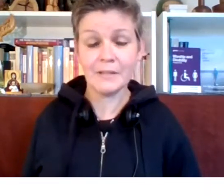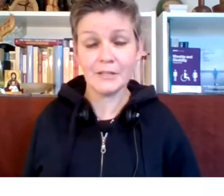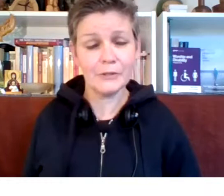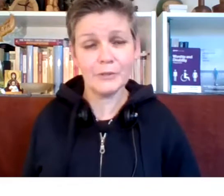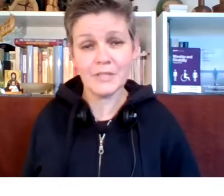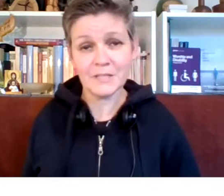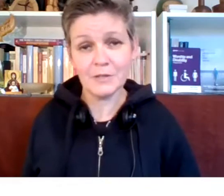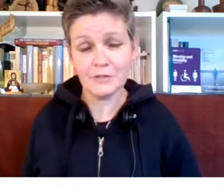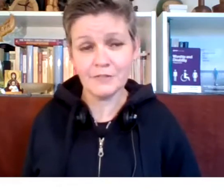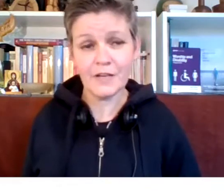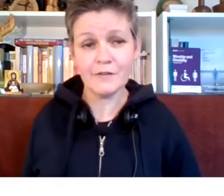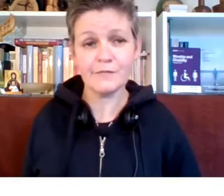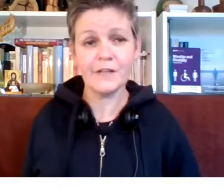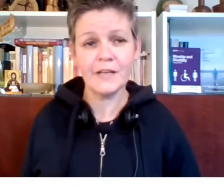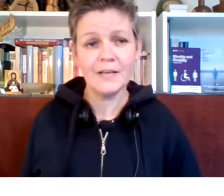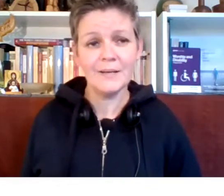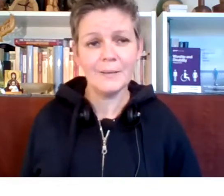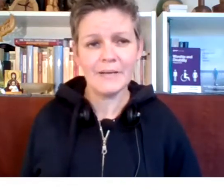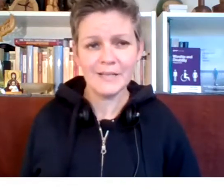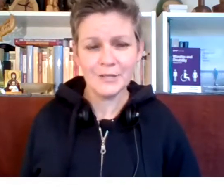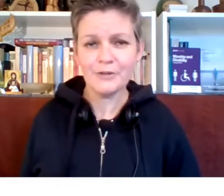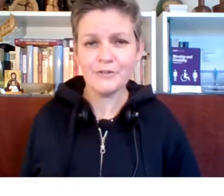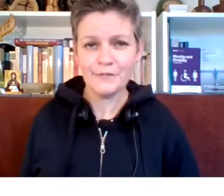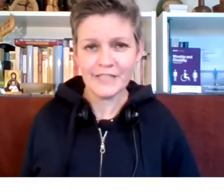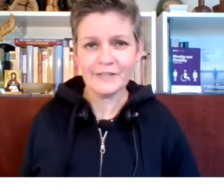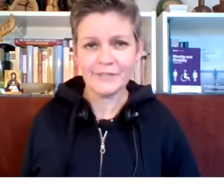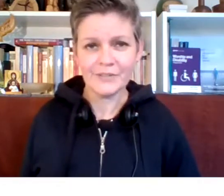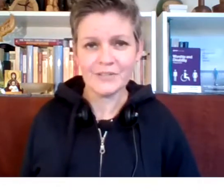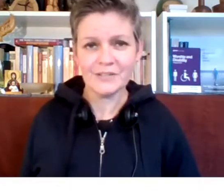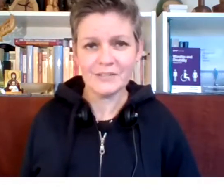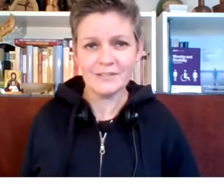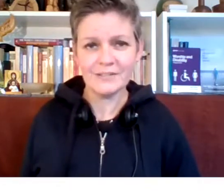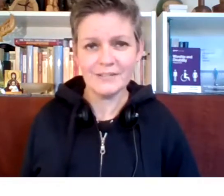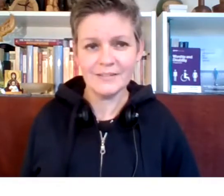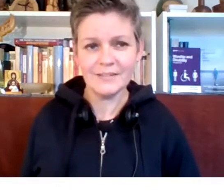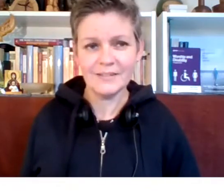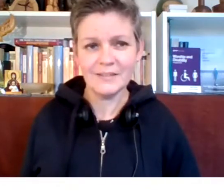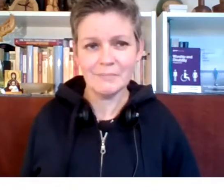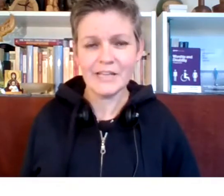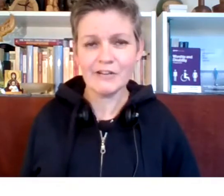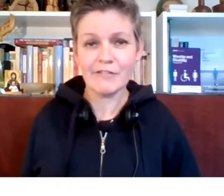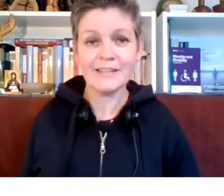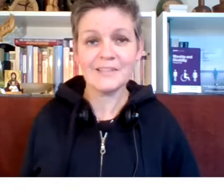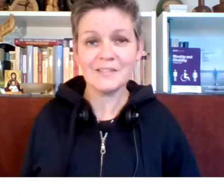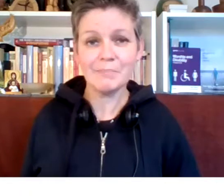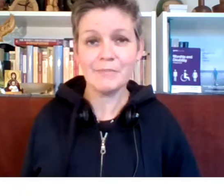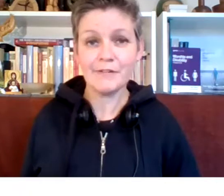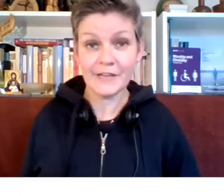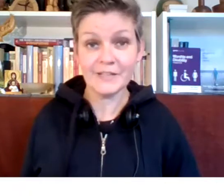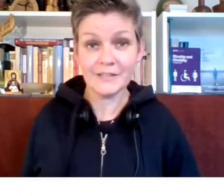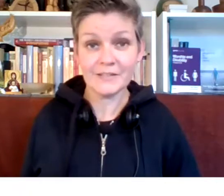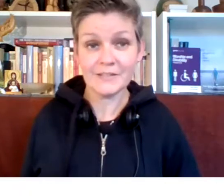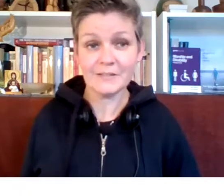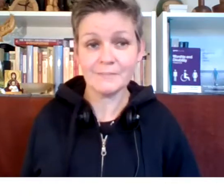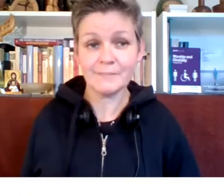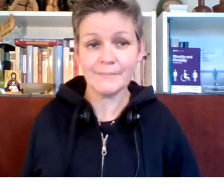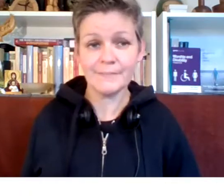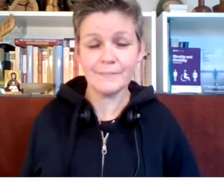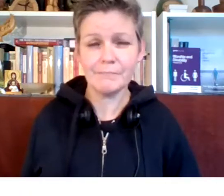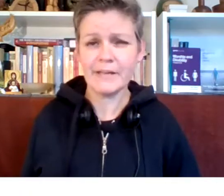And knowing that God is a God of love, may God forgive us. May Christ befriend